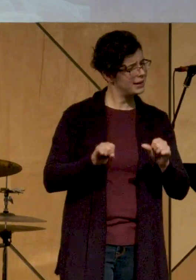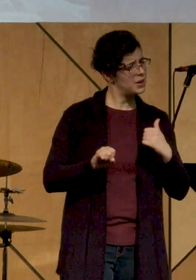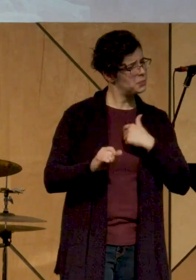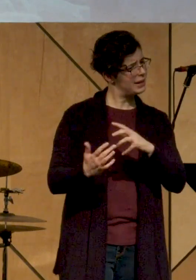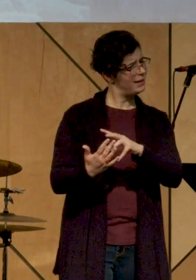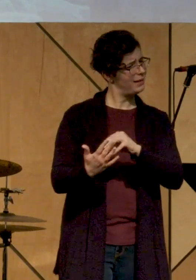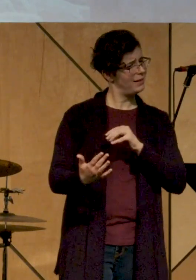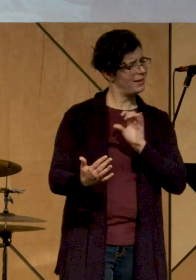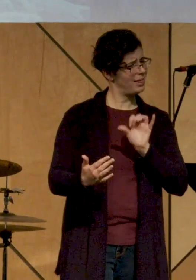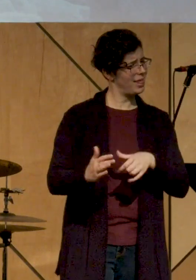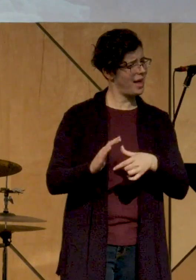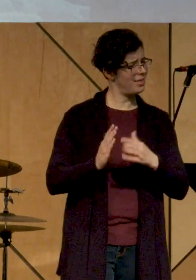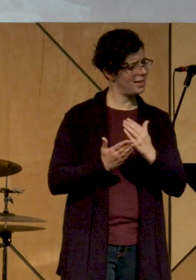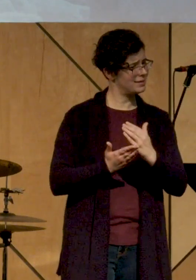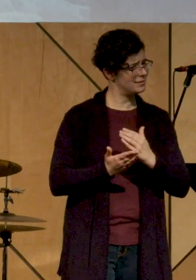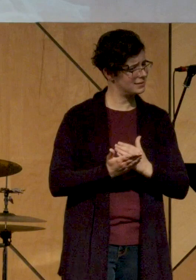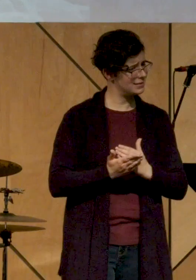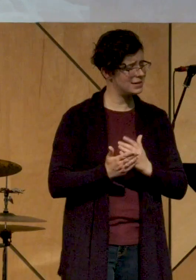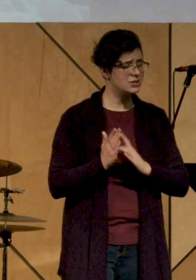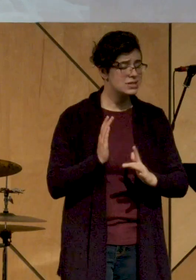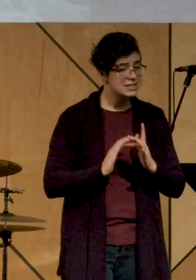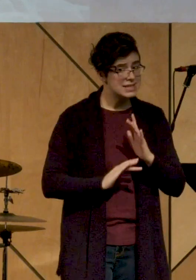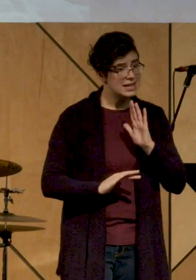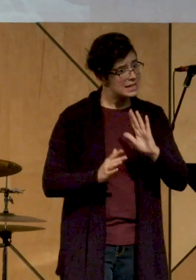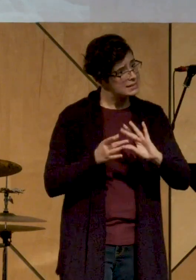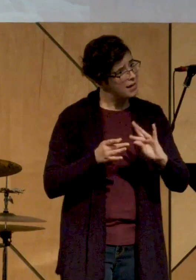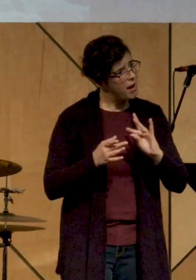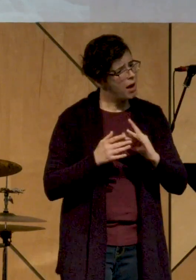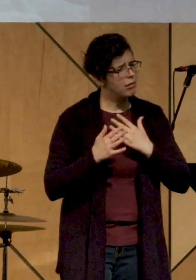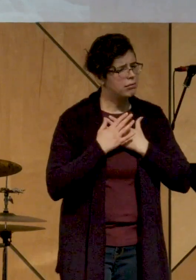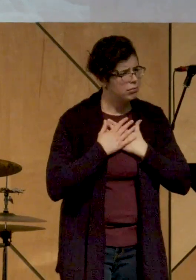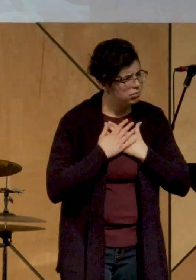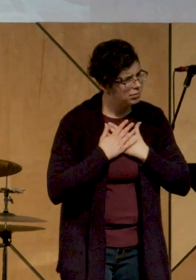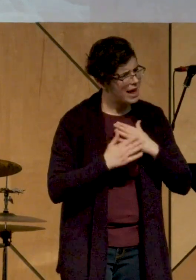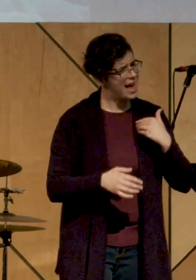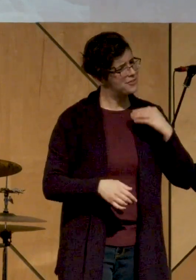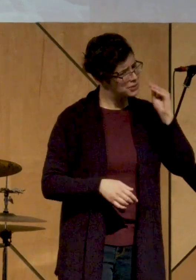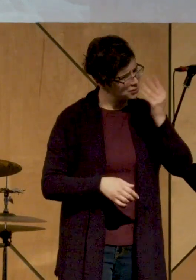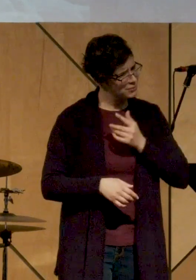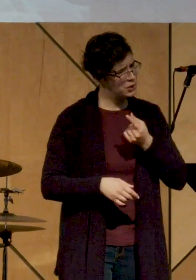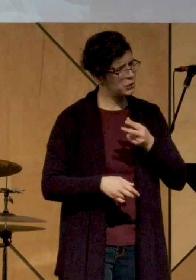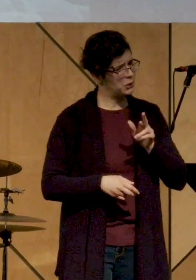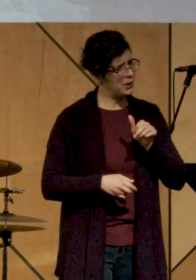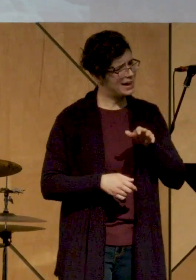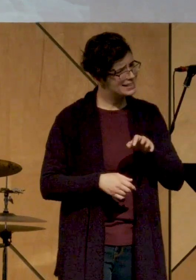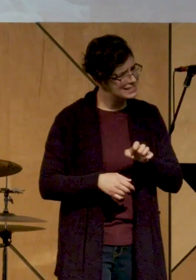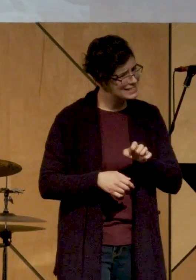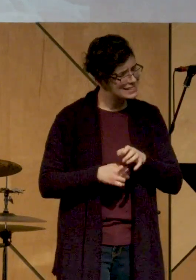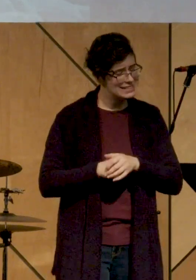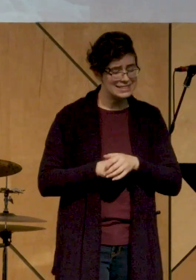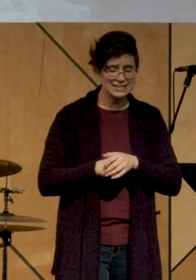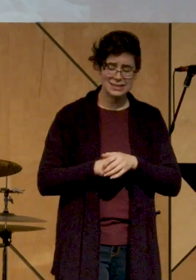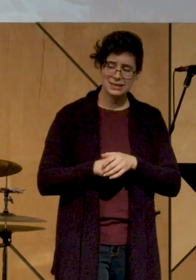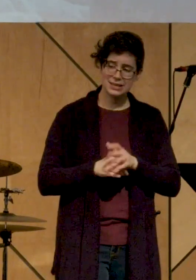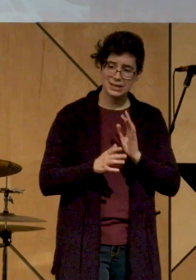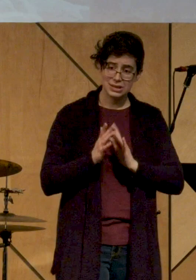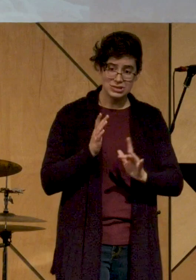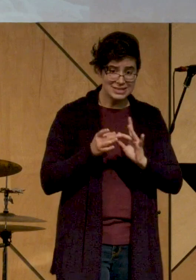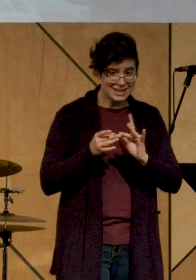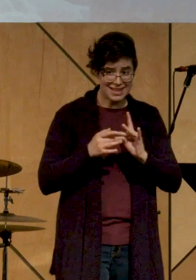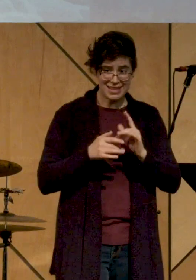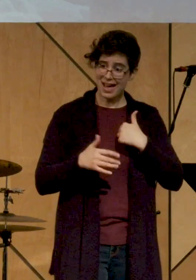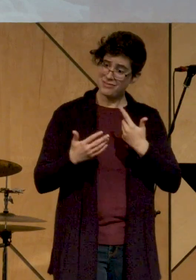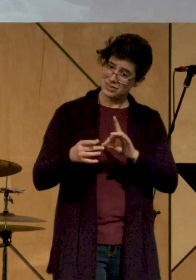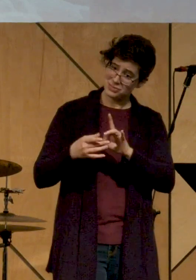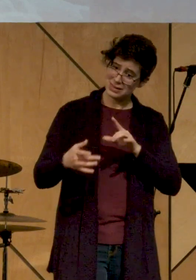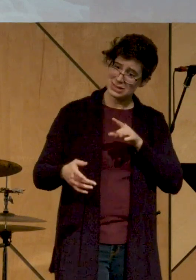Jesus' speech is so full of grace. He's saying, I don't condemn you. I've protected you. I've set you free from the punishment of your